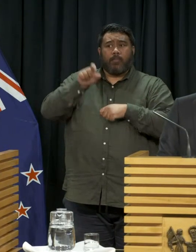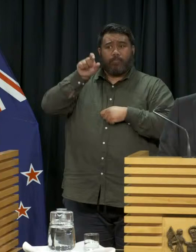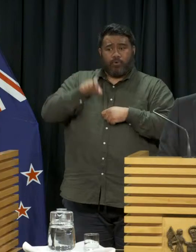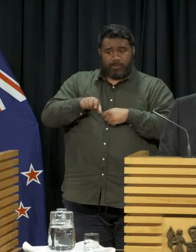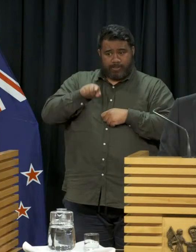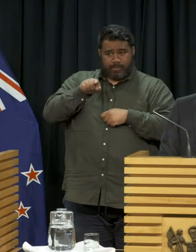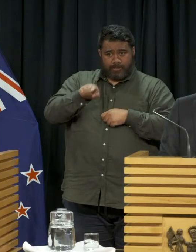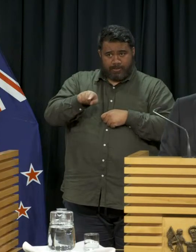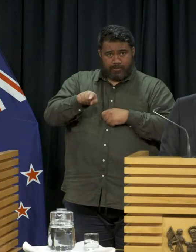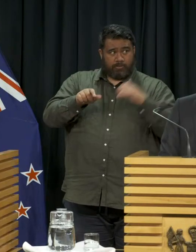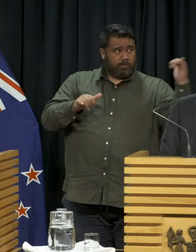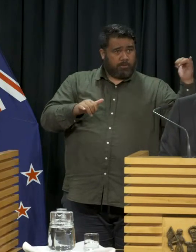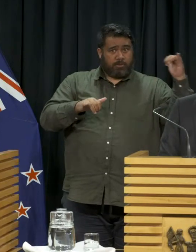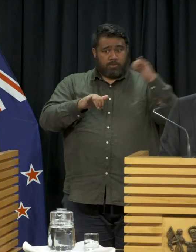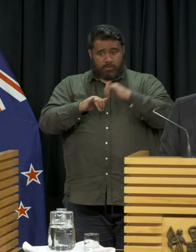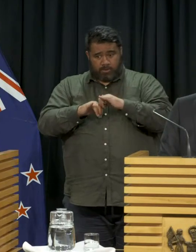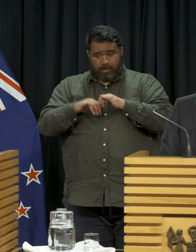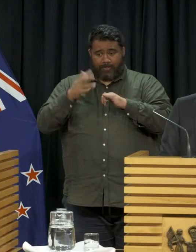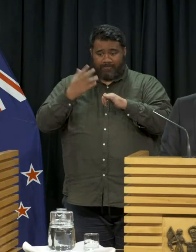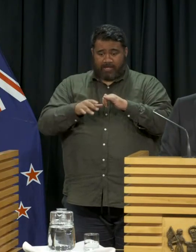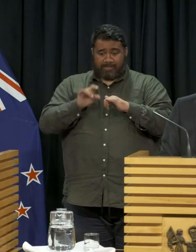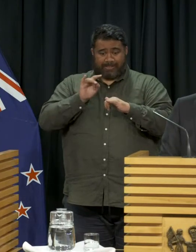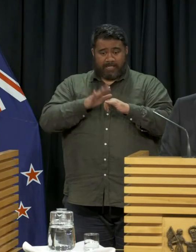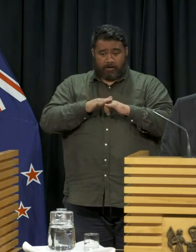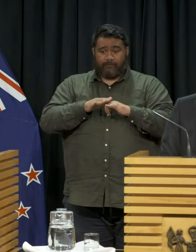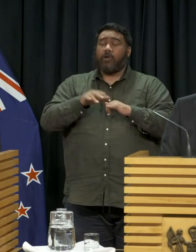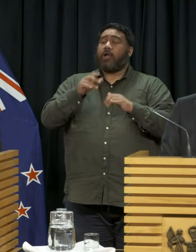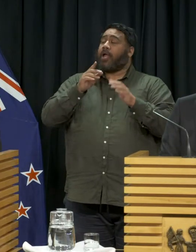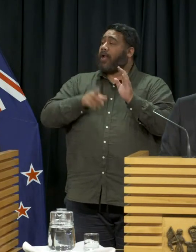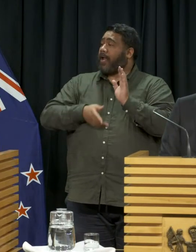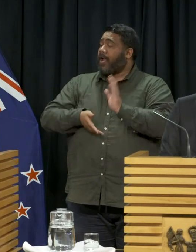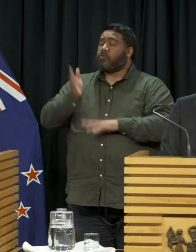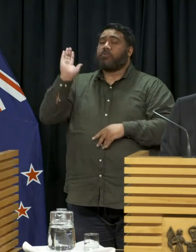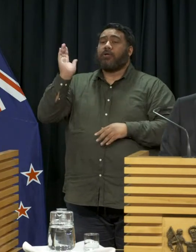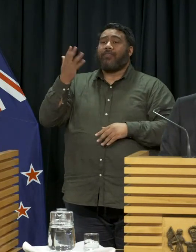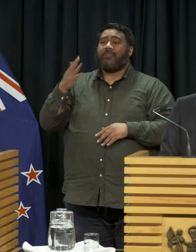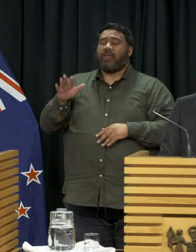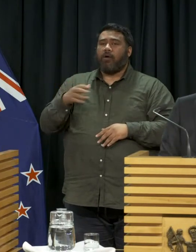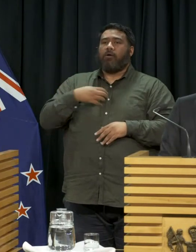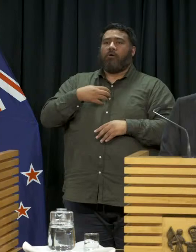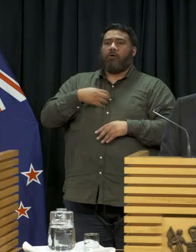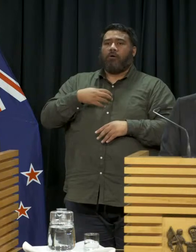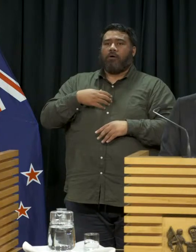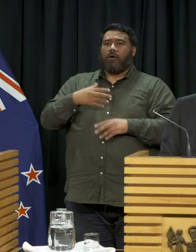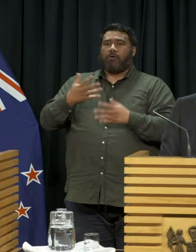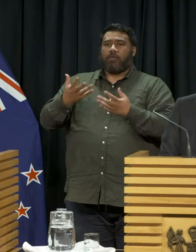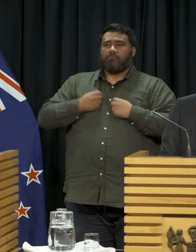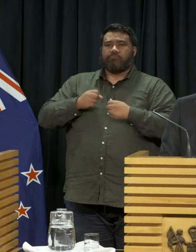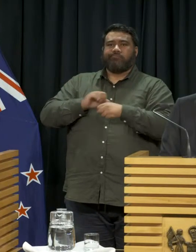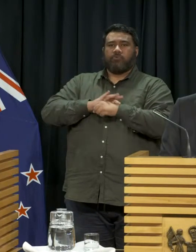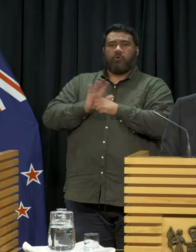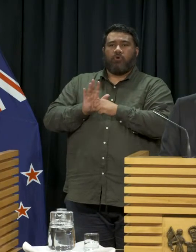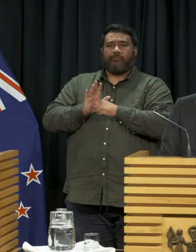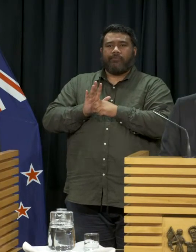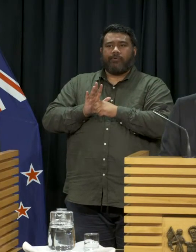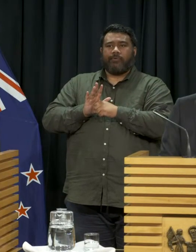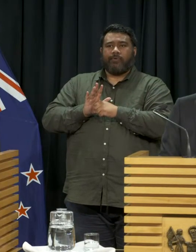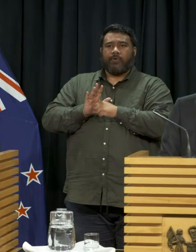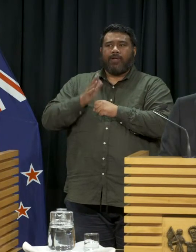person who had come through our border system, was found to have contracted COVID late in their stay, and then had a number